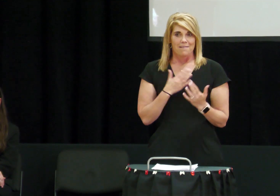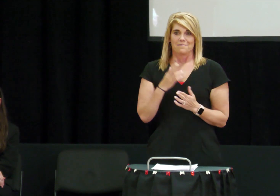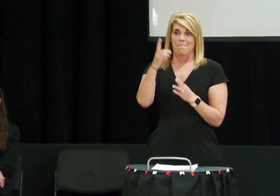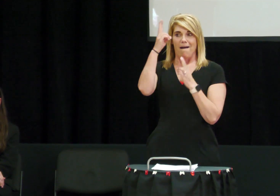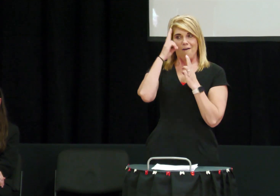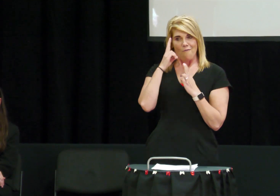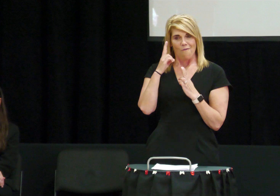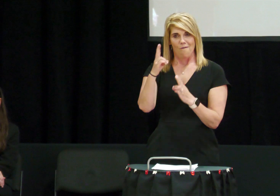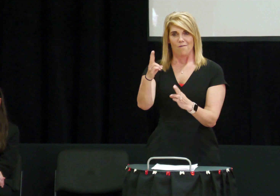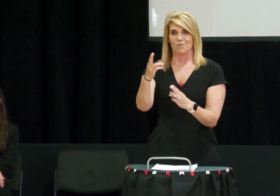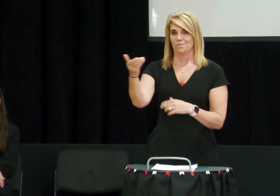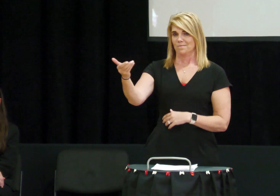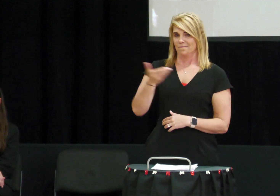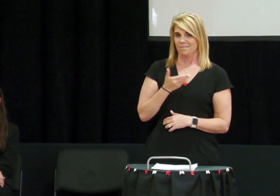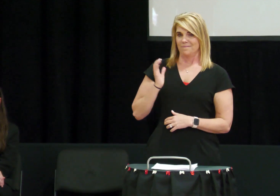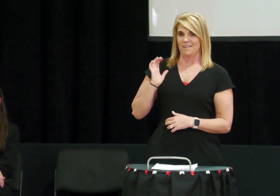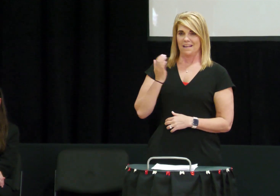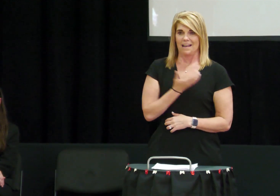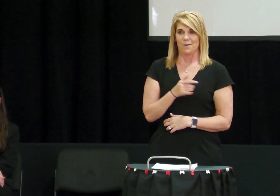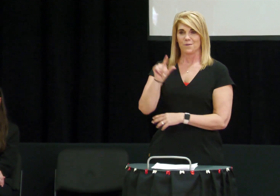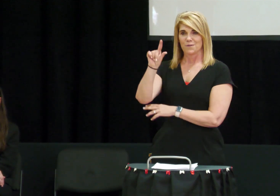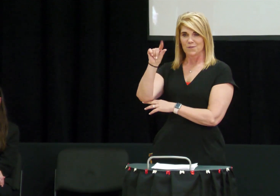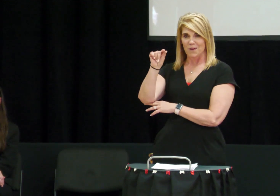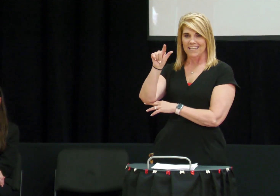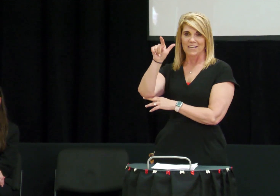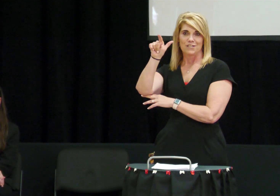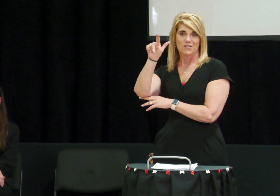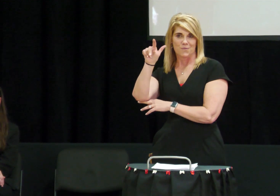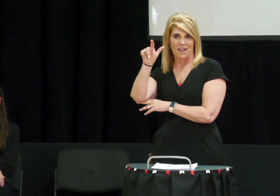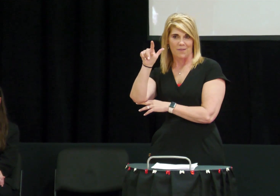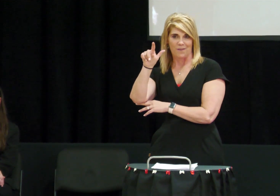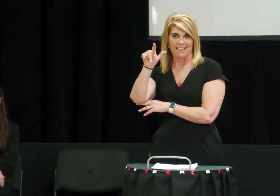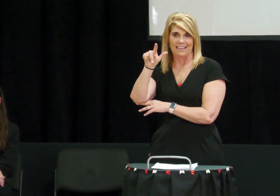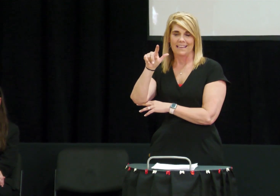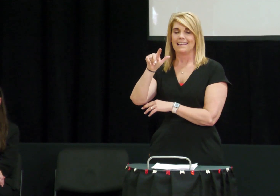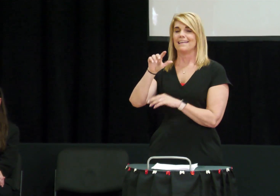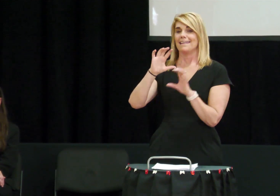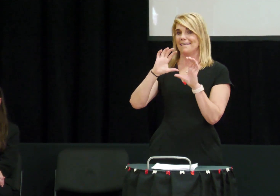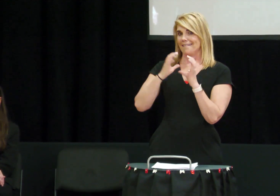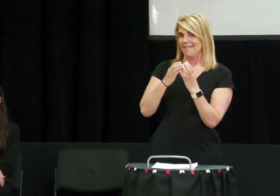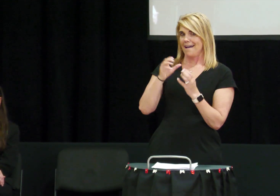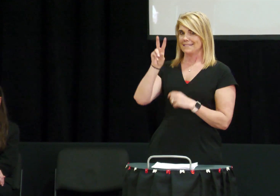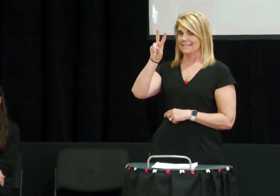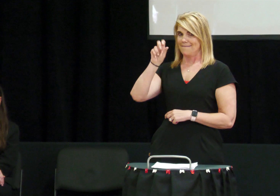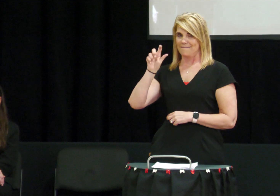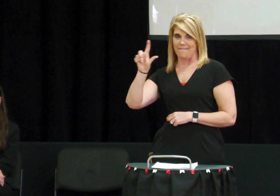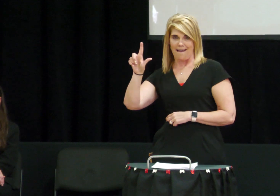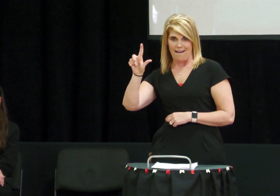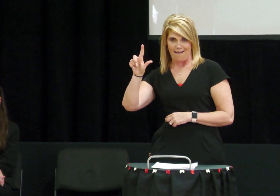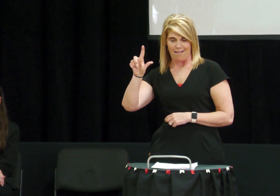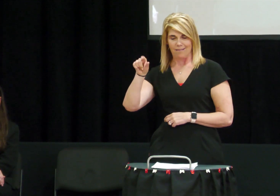Now it is my honor to welcome our 2023 class